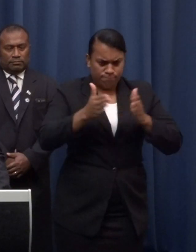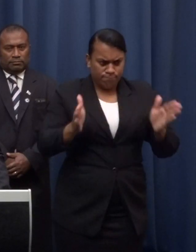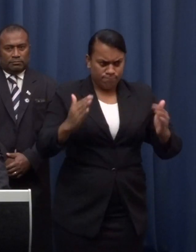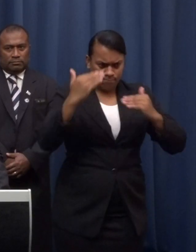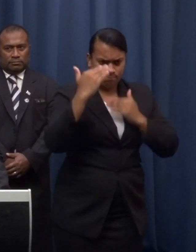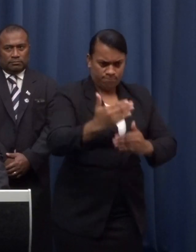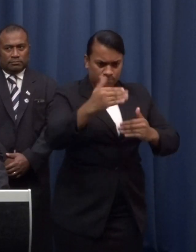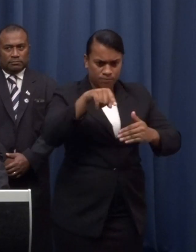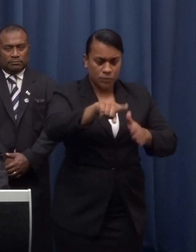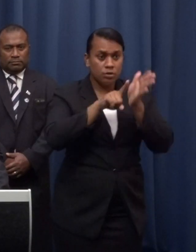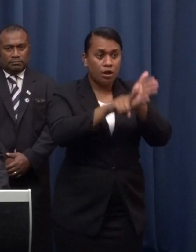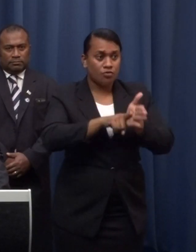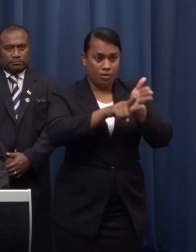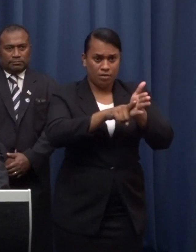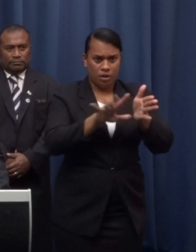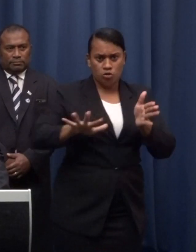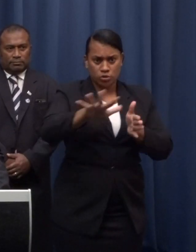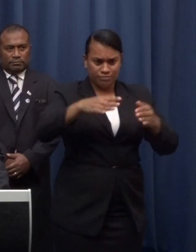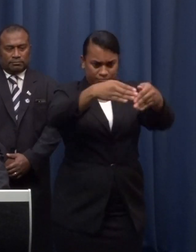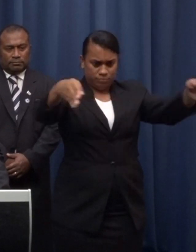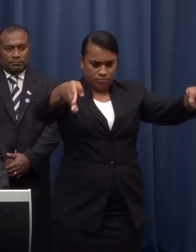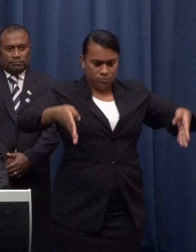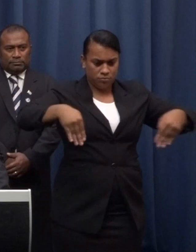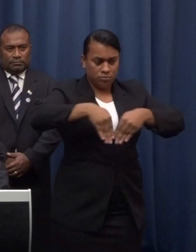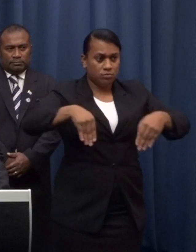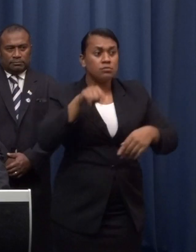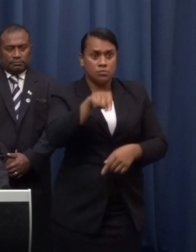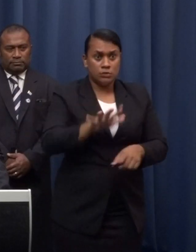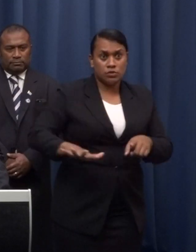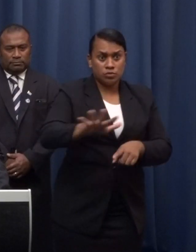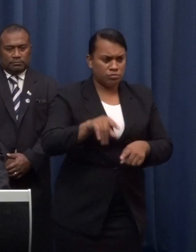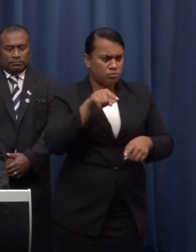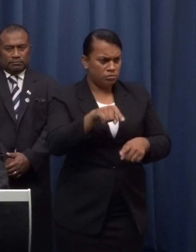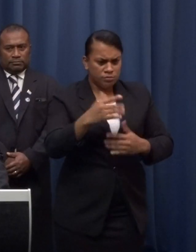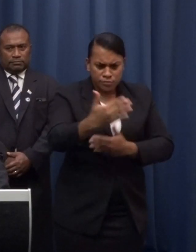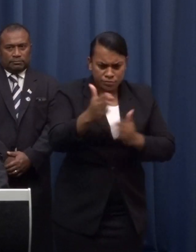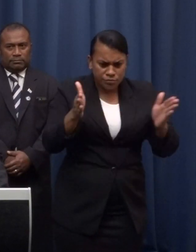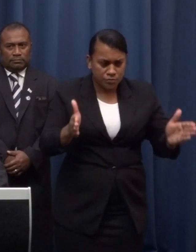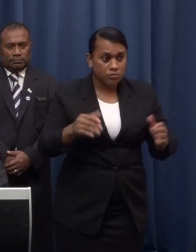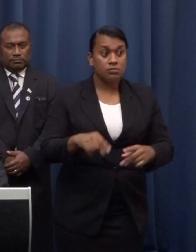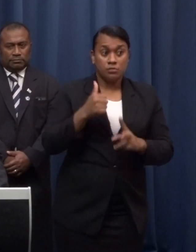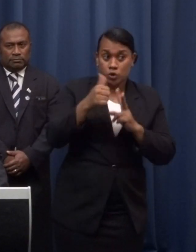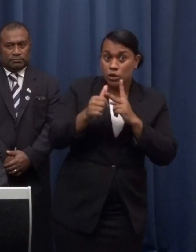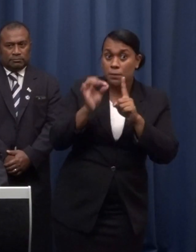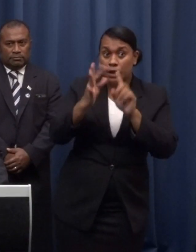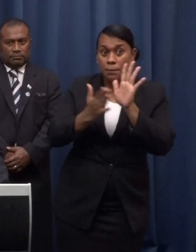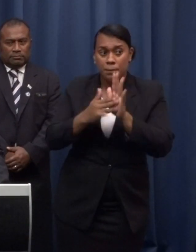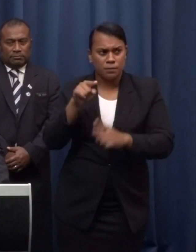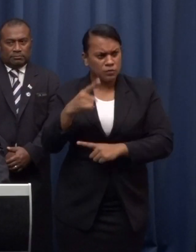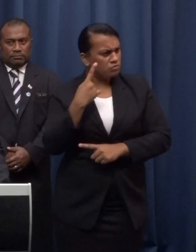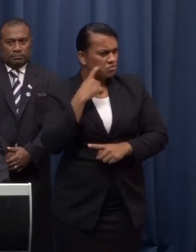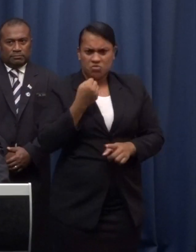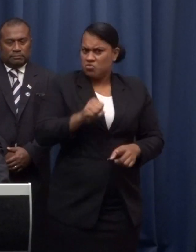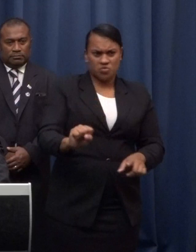the parameters of the confined area. But he's also said that there won't be any movement in